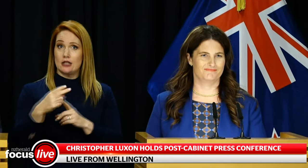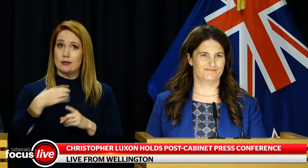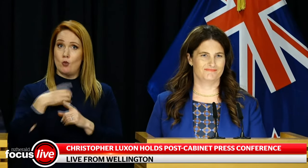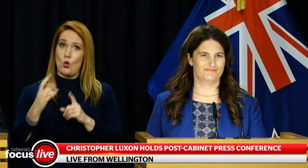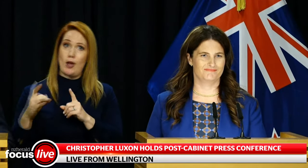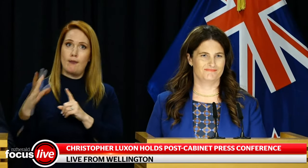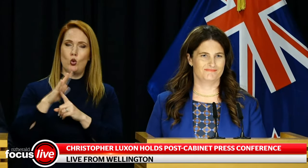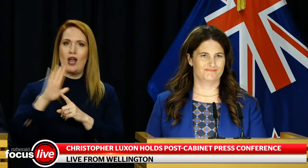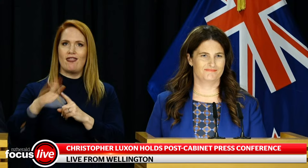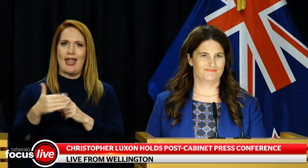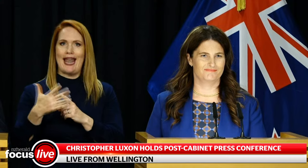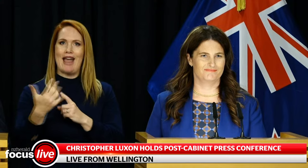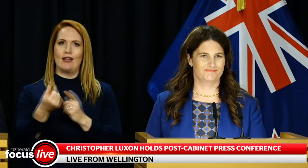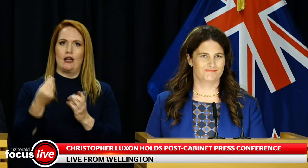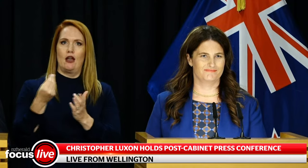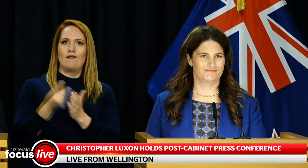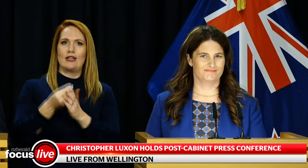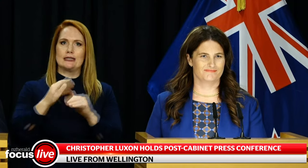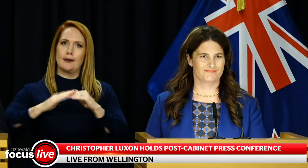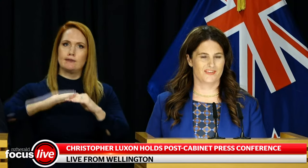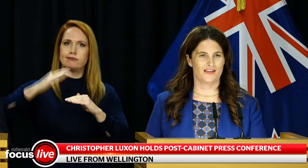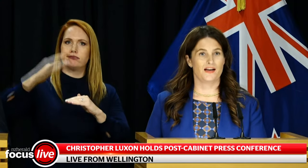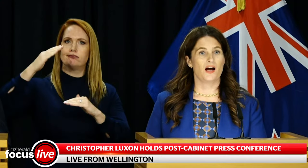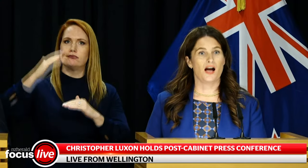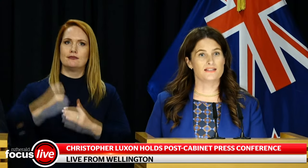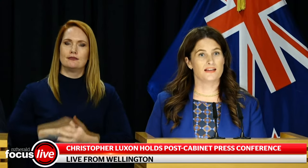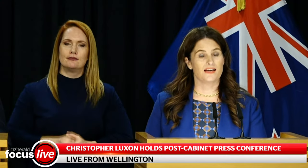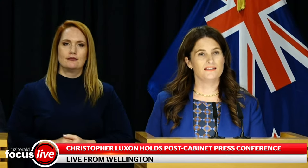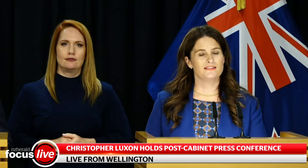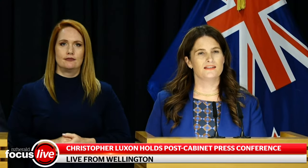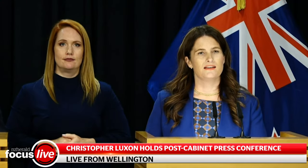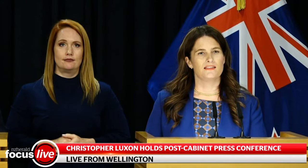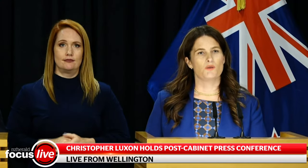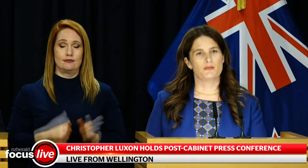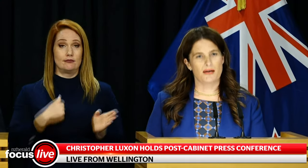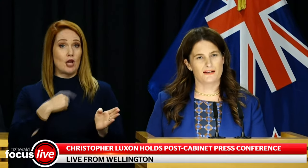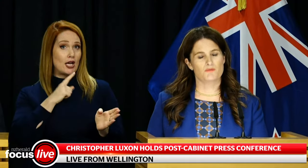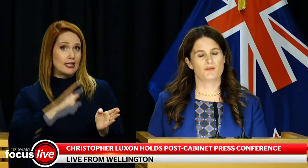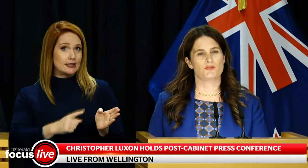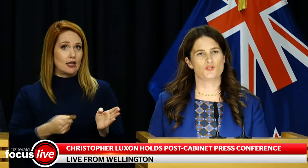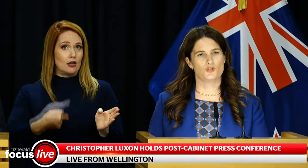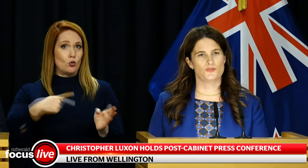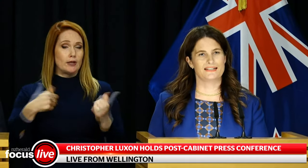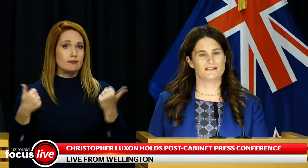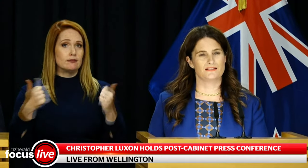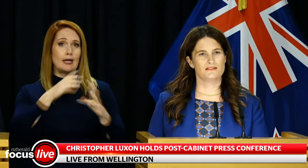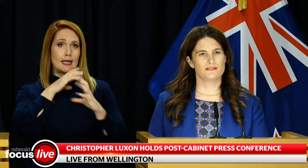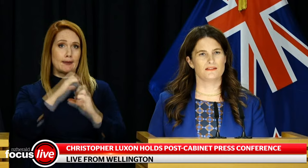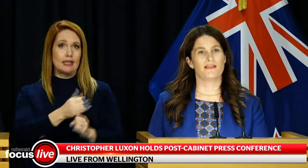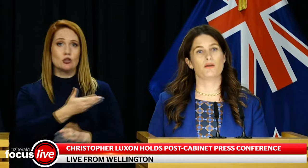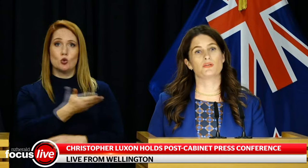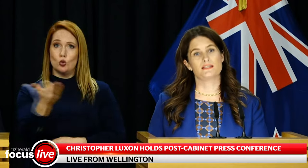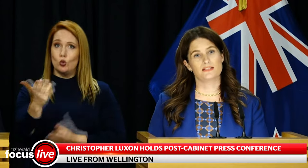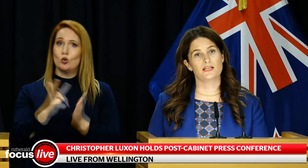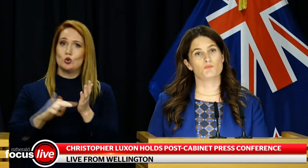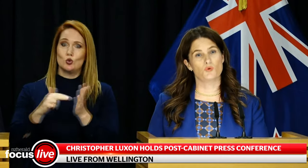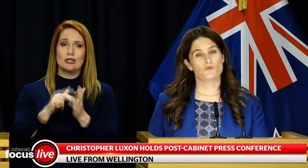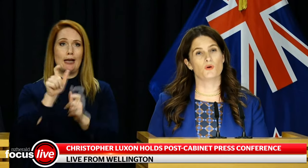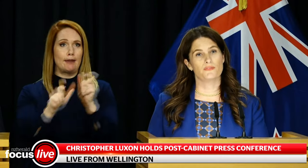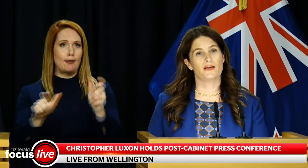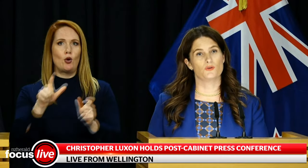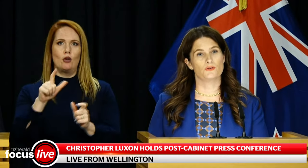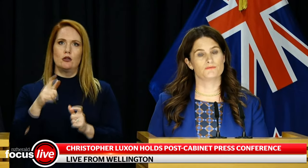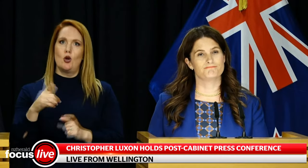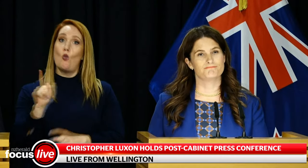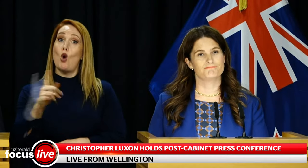the surplus. What do you say to those? I say that we made a commitment to New Zealanders that they would get to keep more